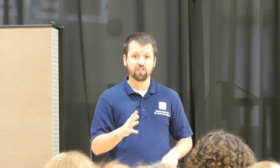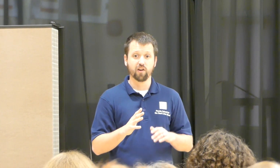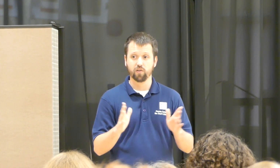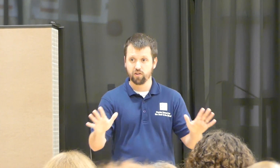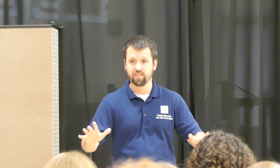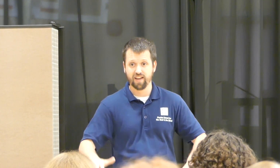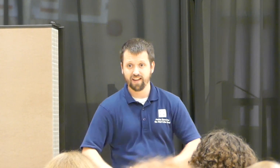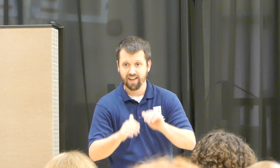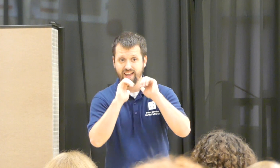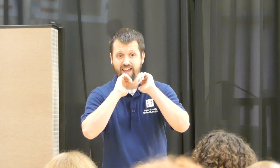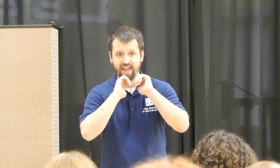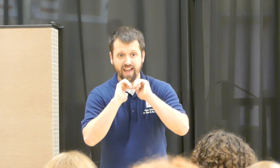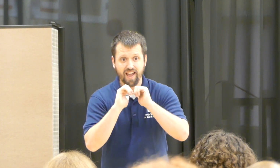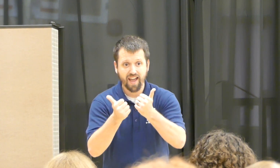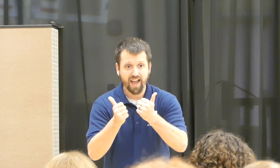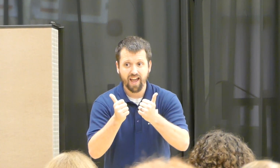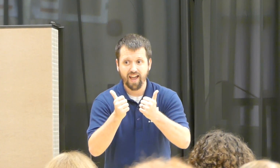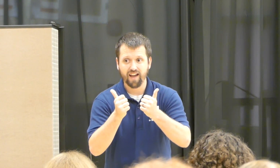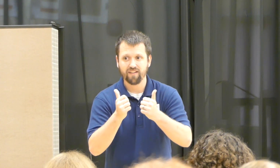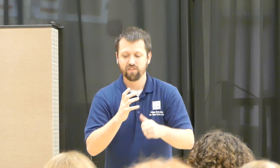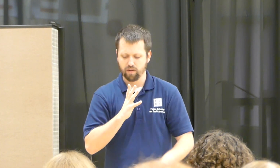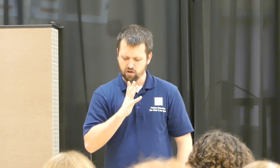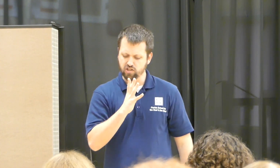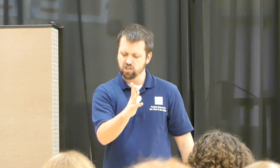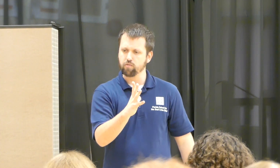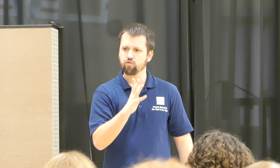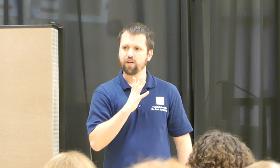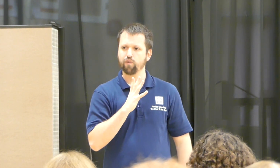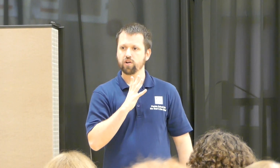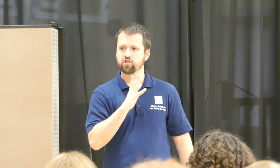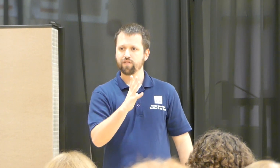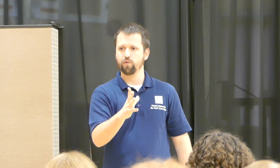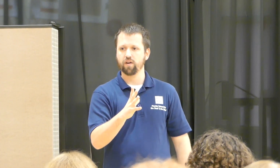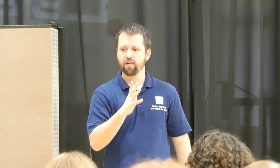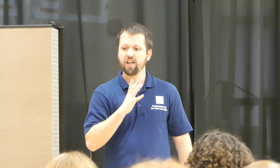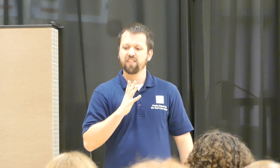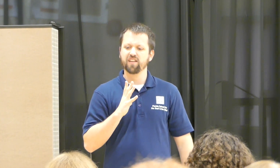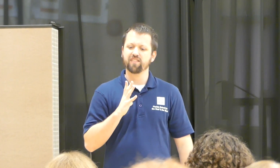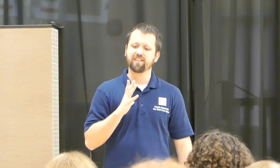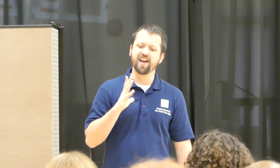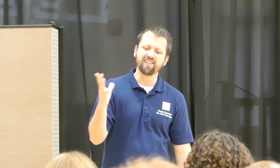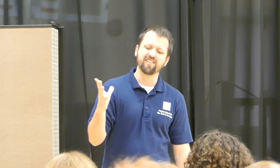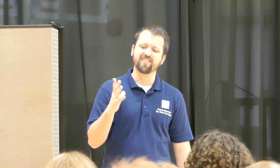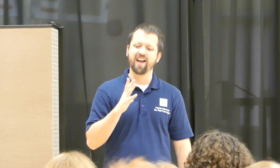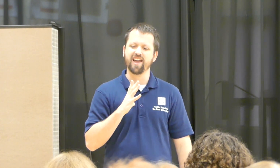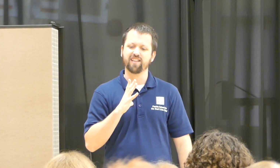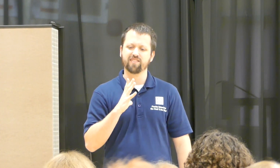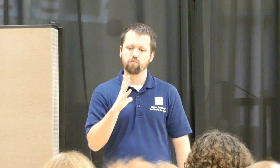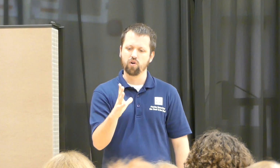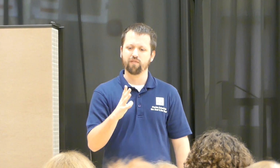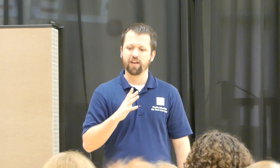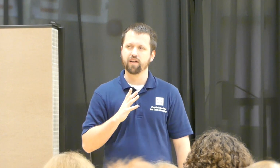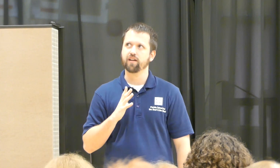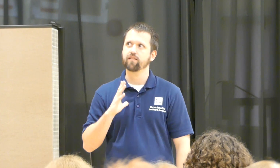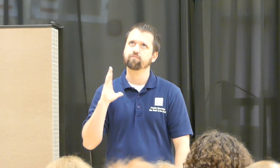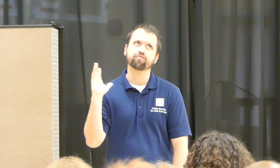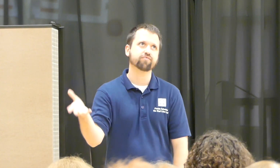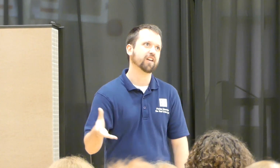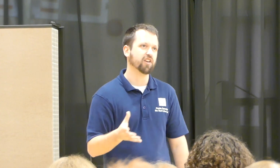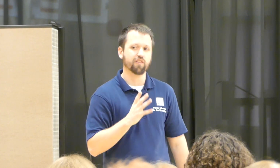So, you could say, yeah, it just comes straightforward. The kind of the sign is more of you're